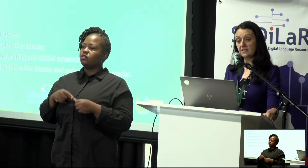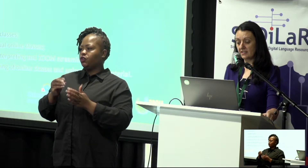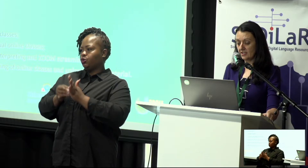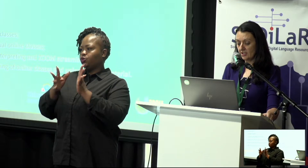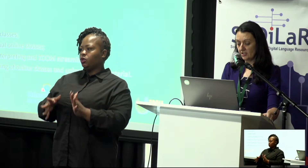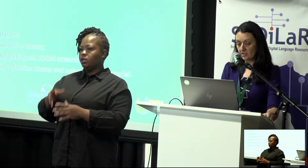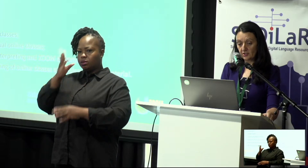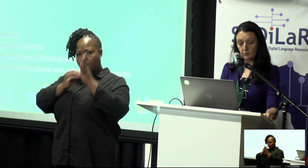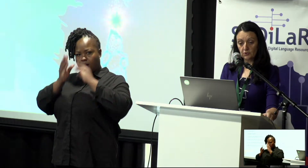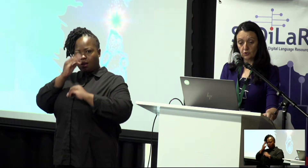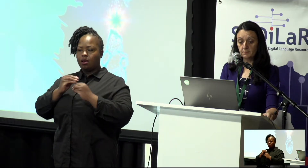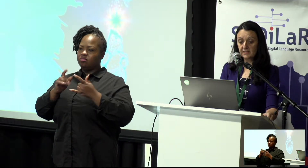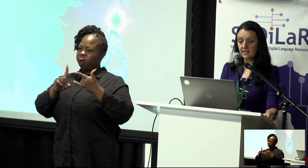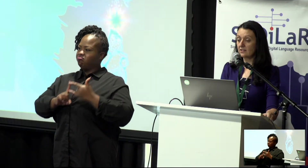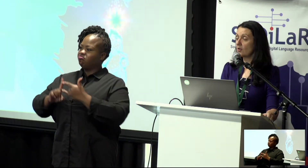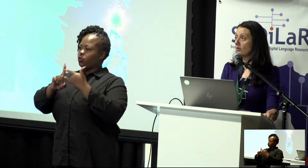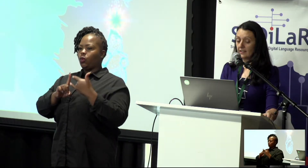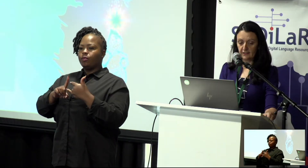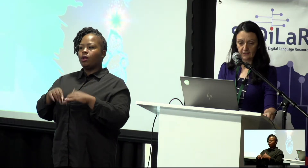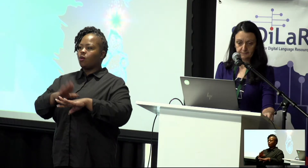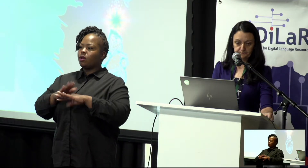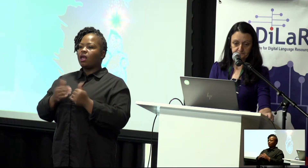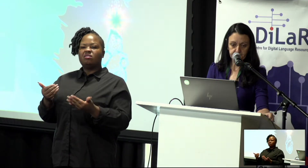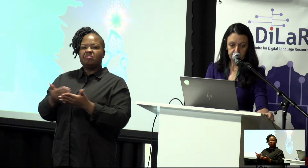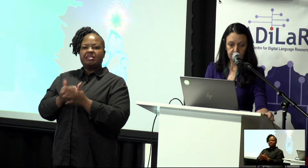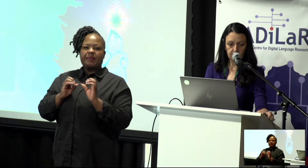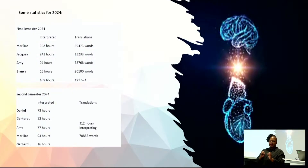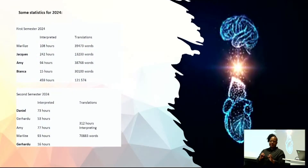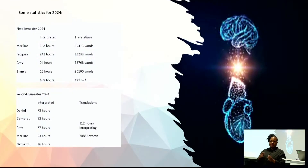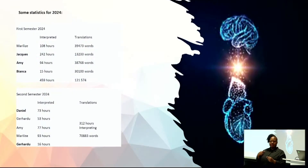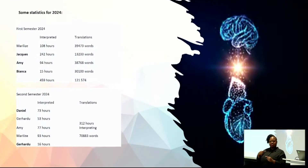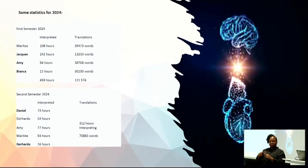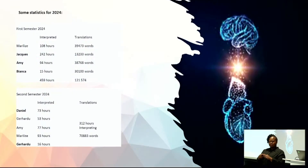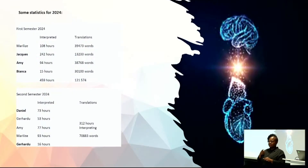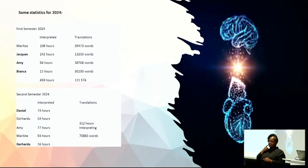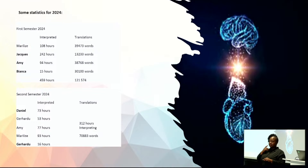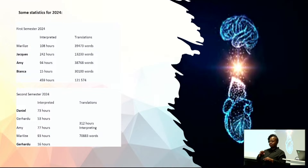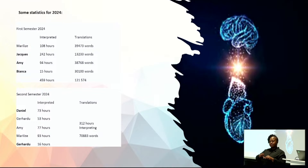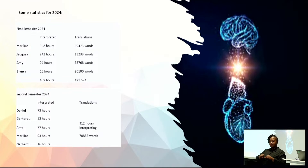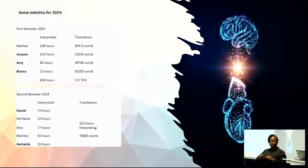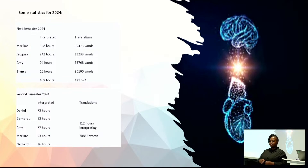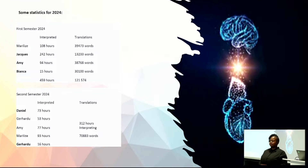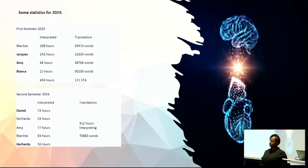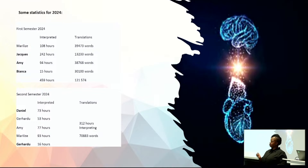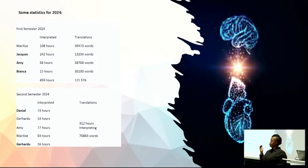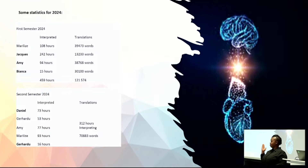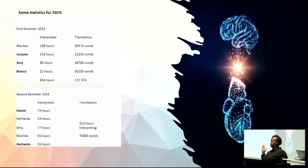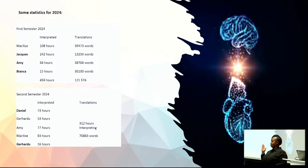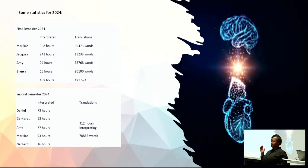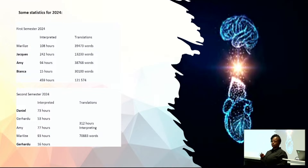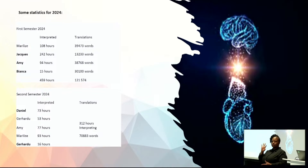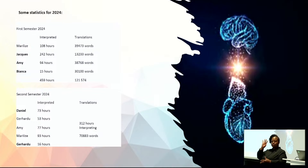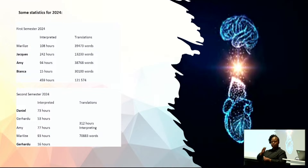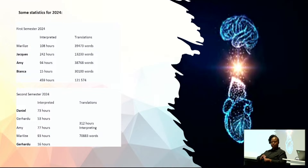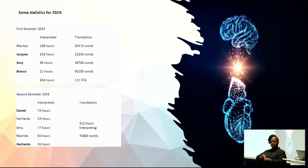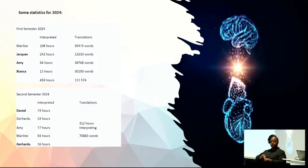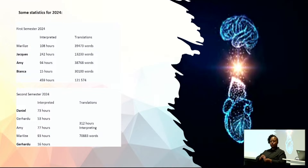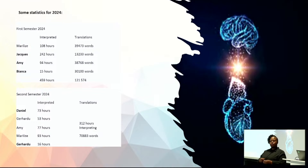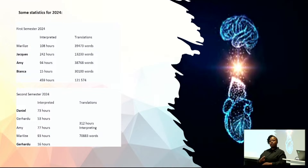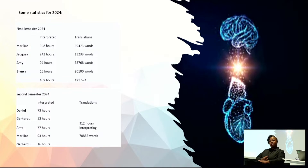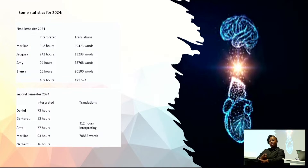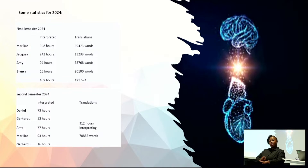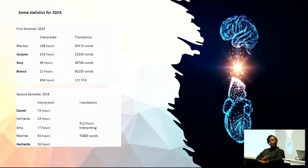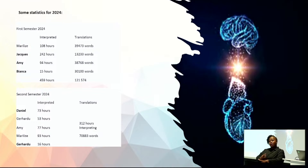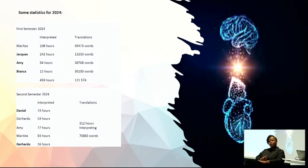for the students, so they will not miss out on anything. Just a quick overview of interpreted